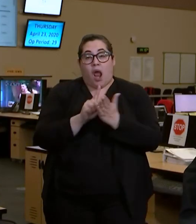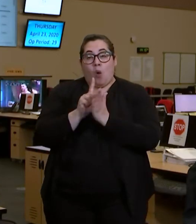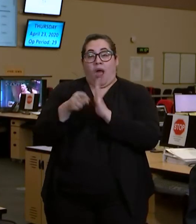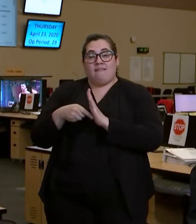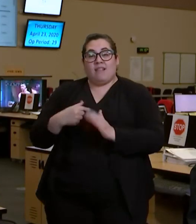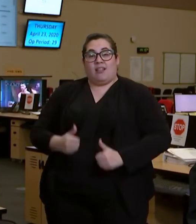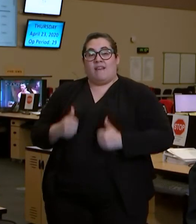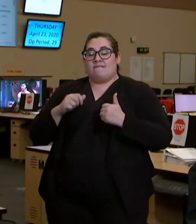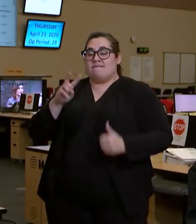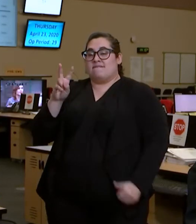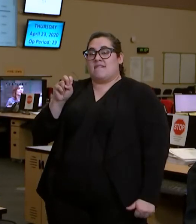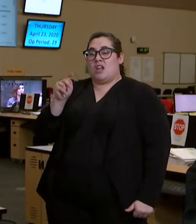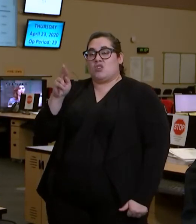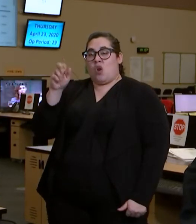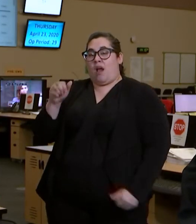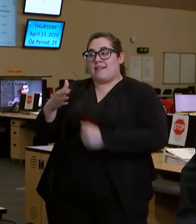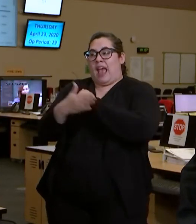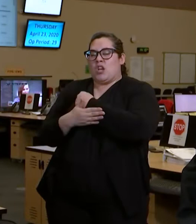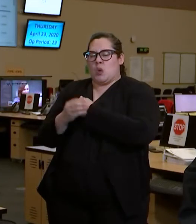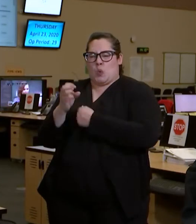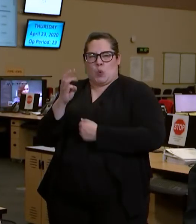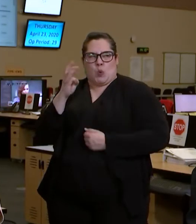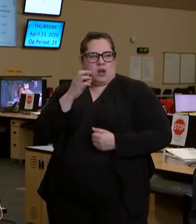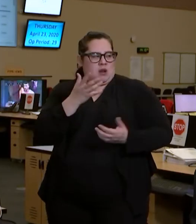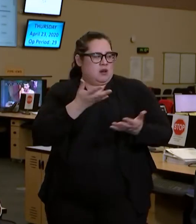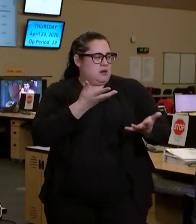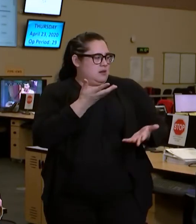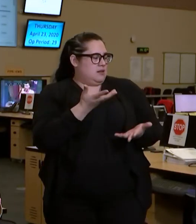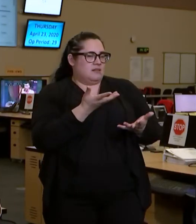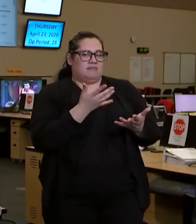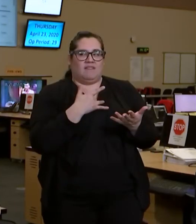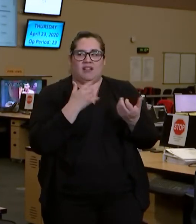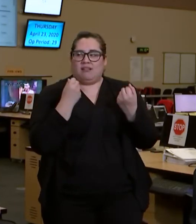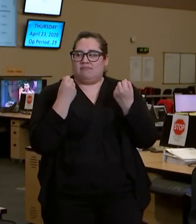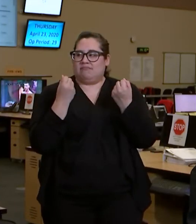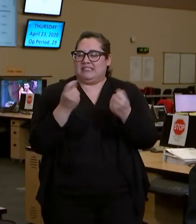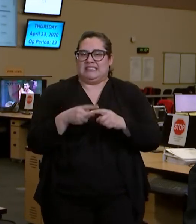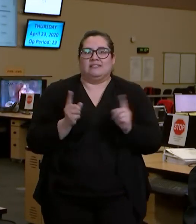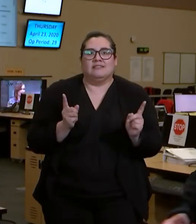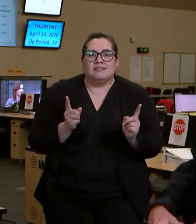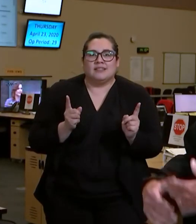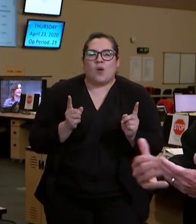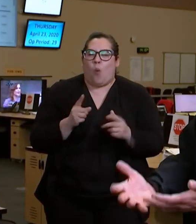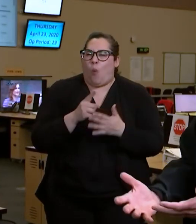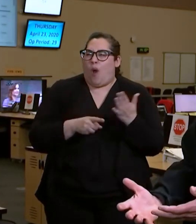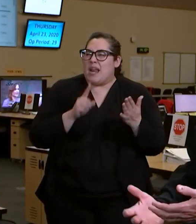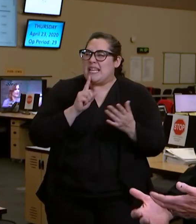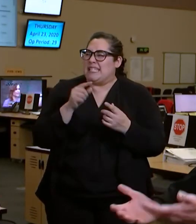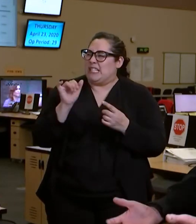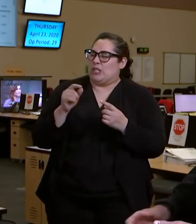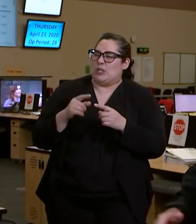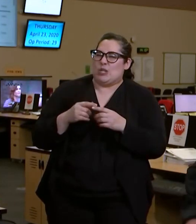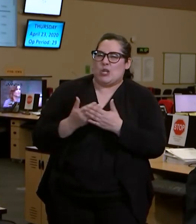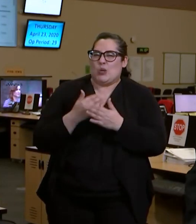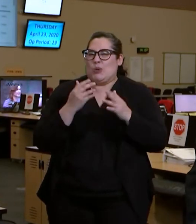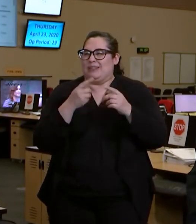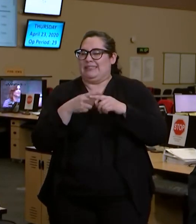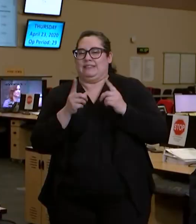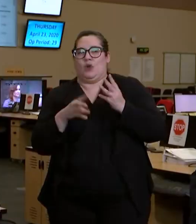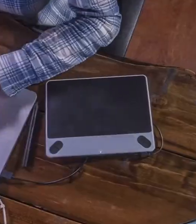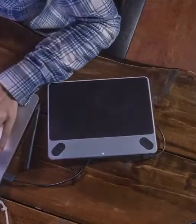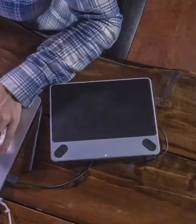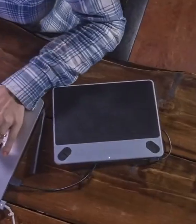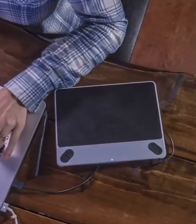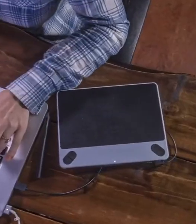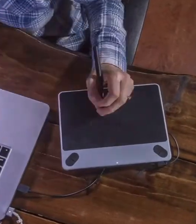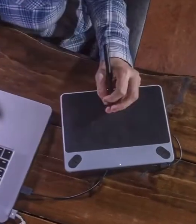So, it's a weird sense of, what's the new world going to look like is one of the things that I think about